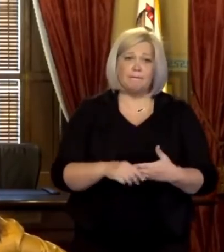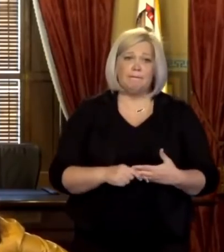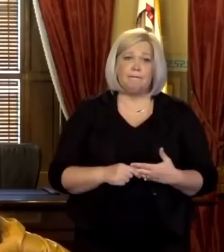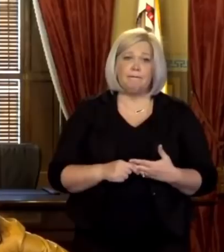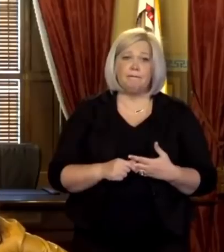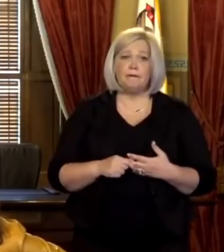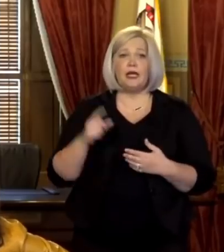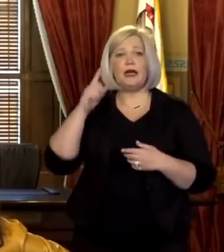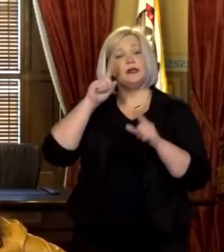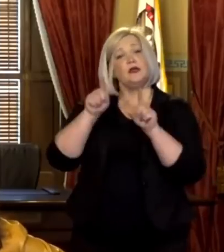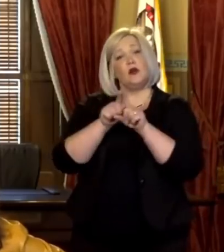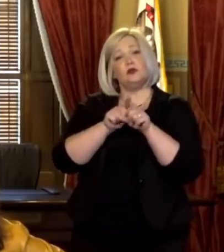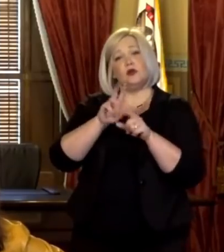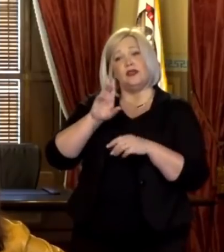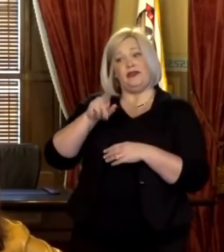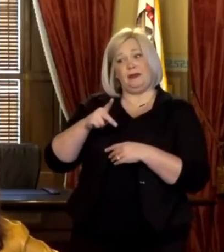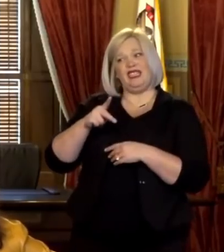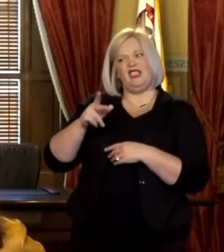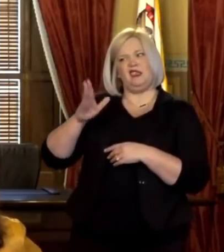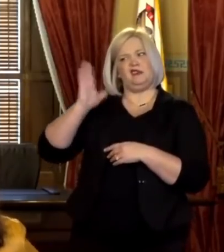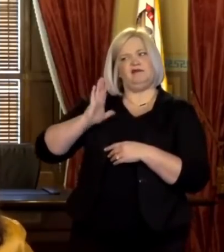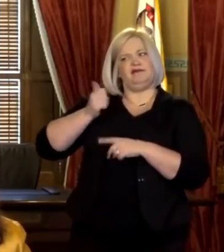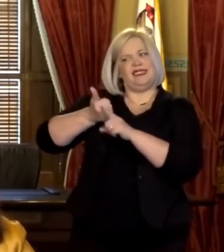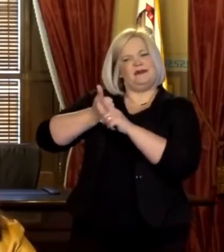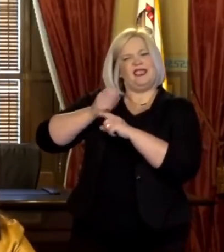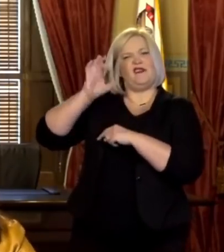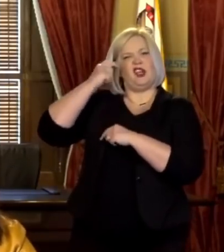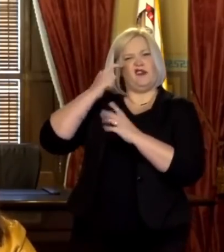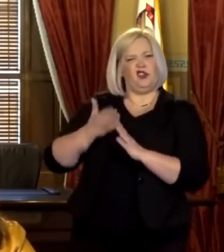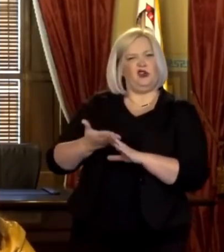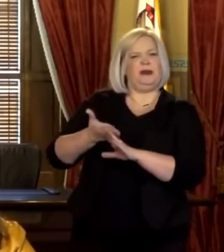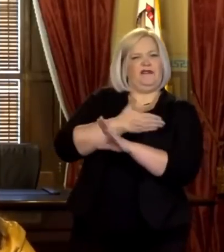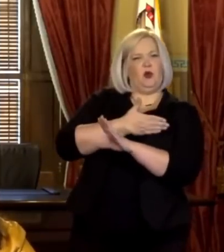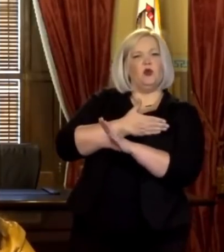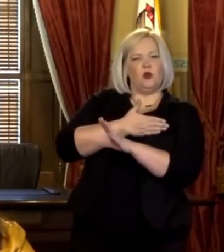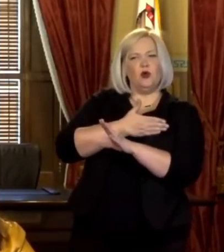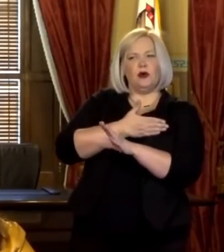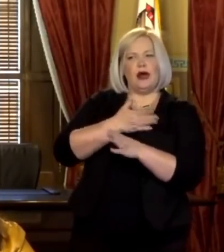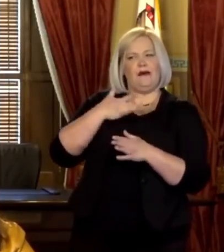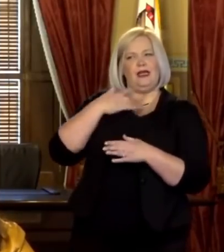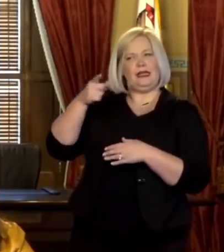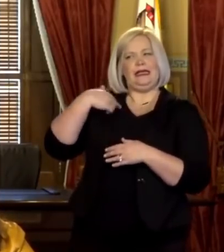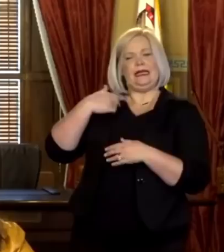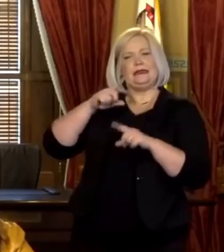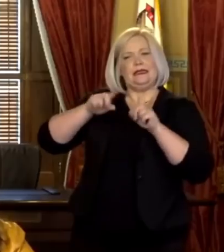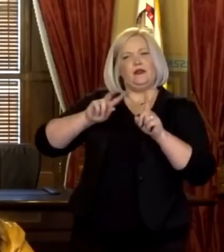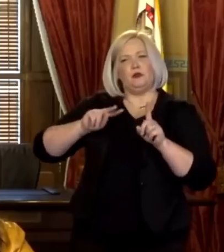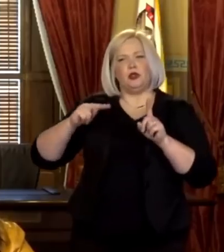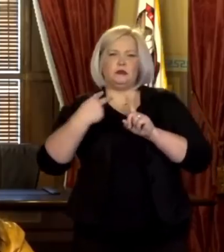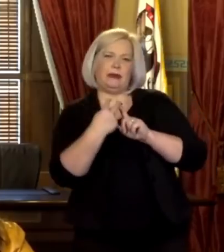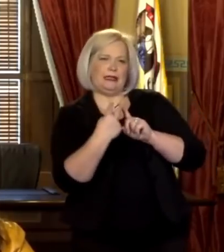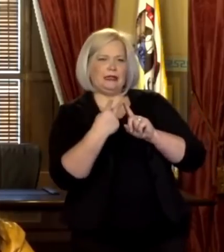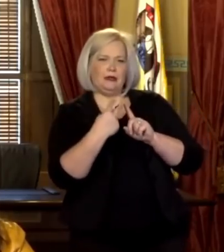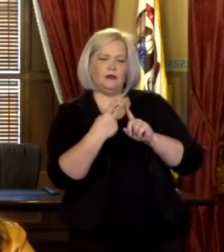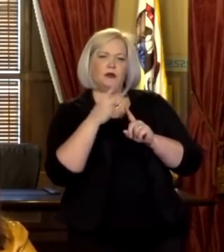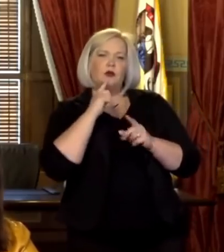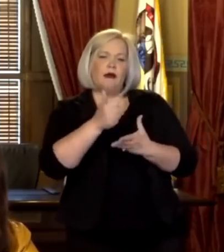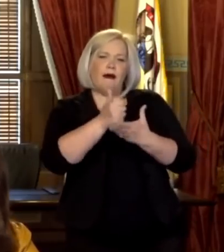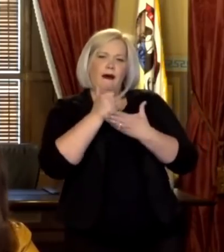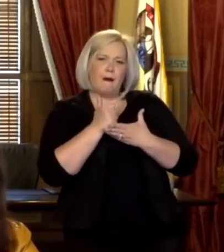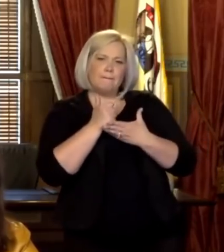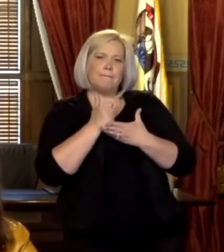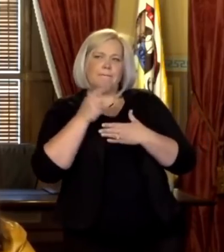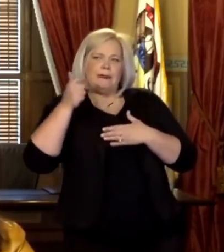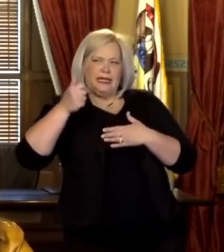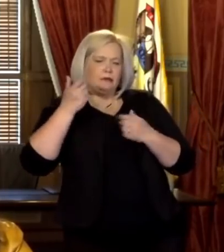the vice president, having been a governor, that is a perspective I think that has been really useful in terms of kind of